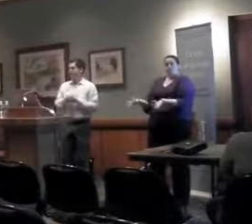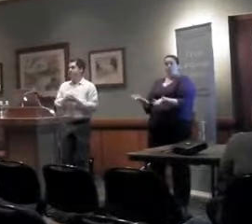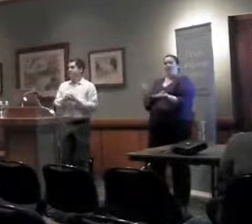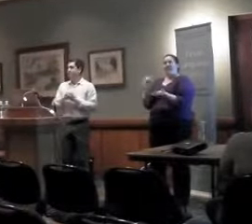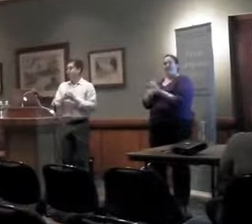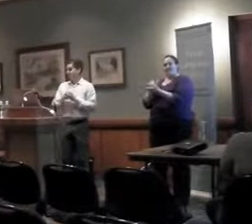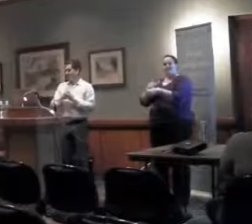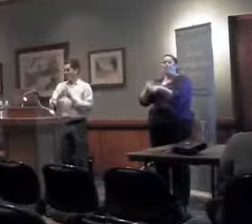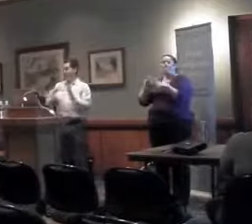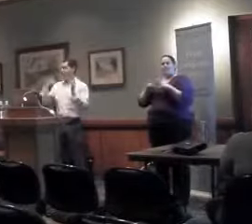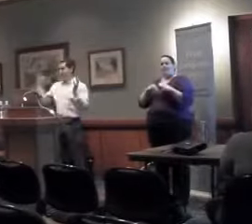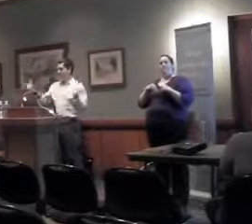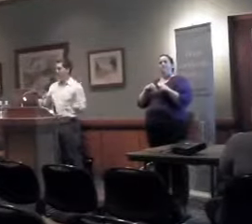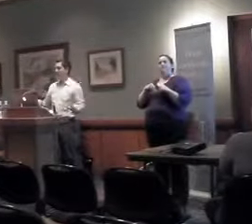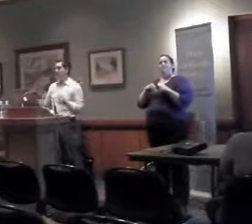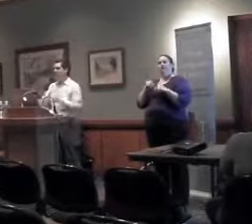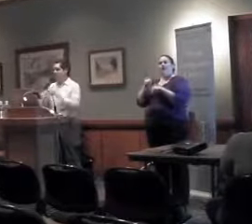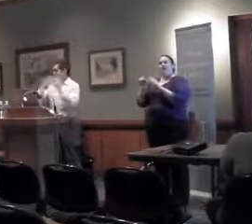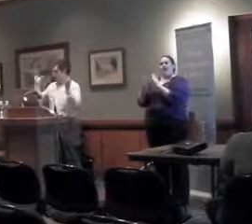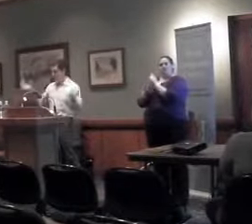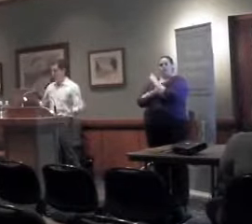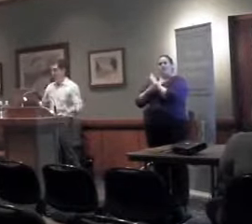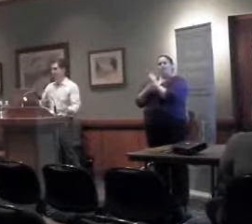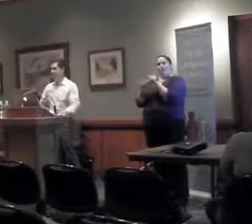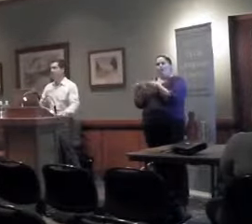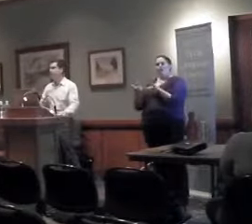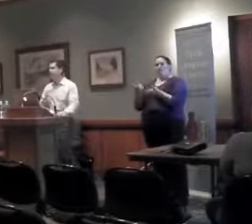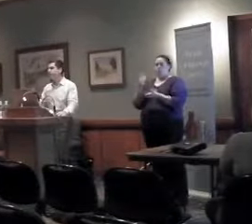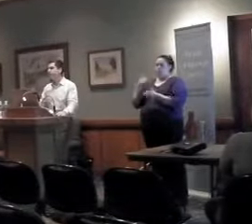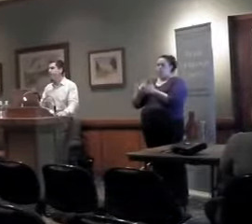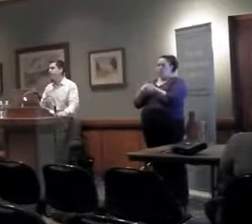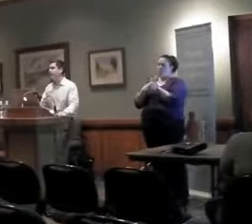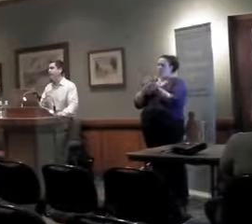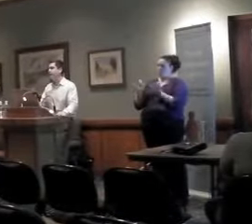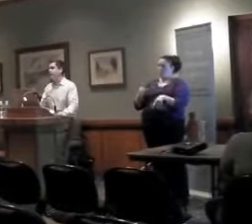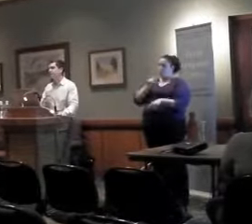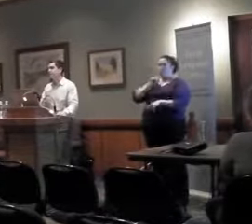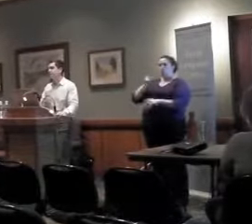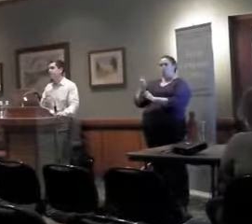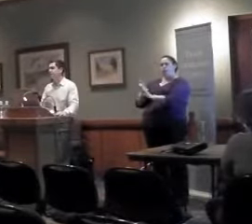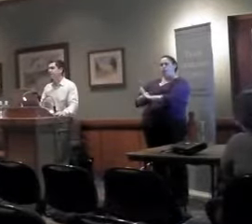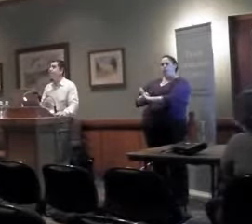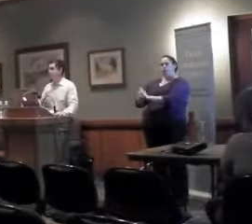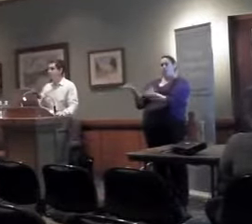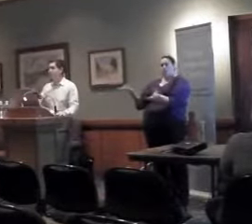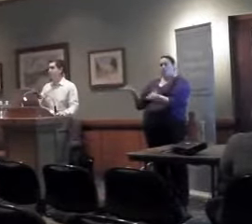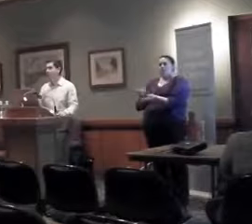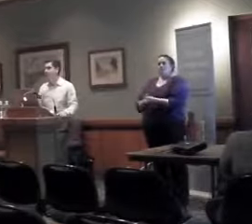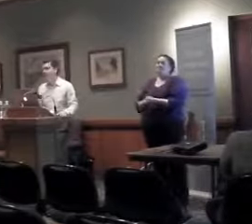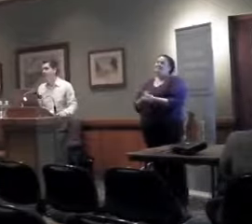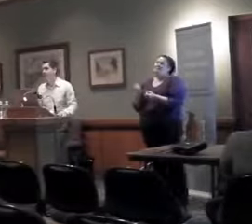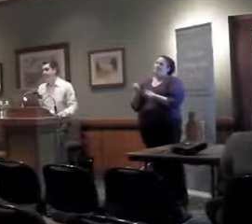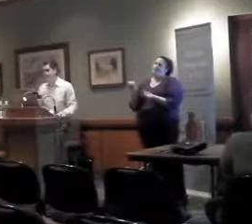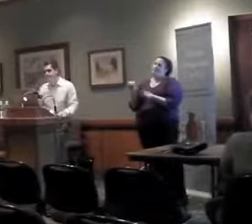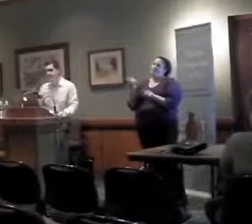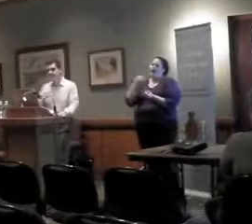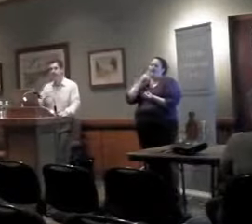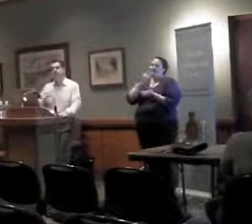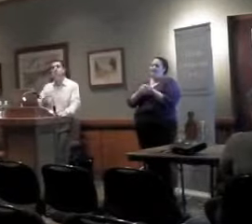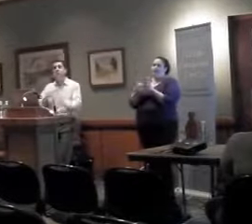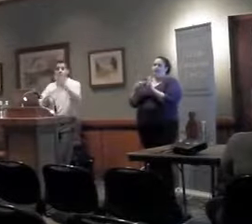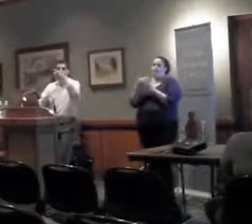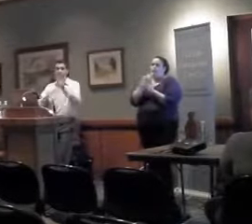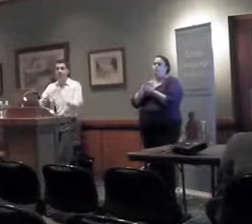foreign language, foreign language requirement and all those sorts of things. So I think that there's a lot that comes along